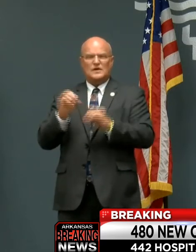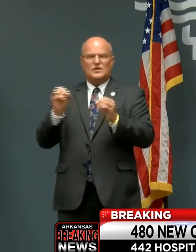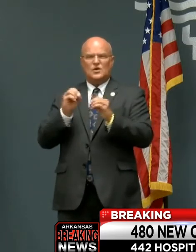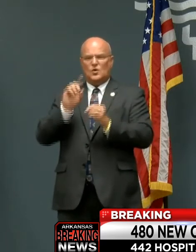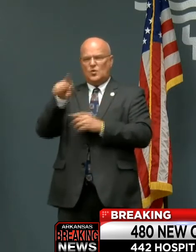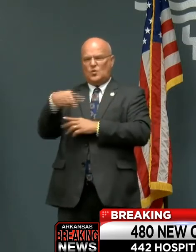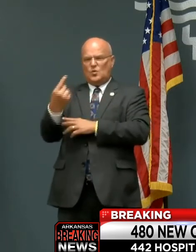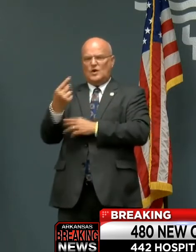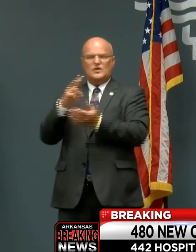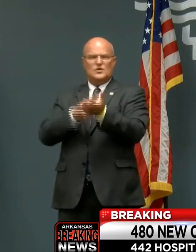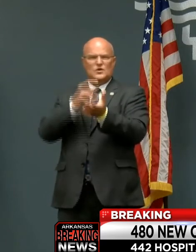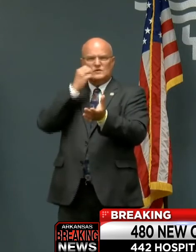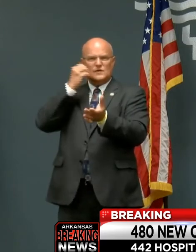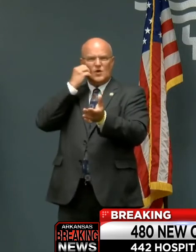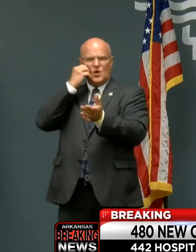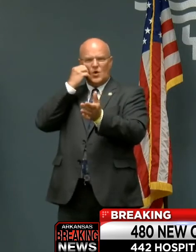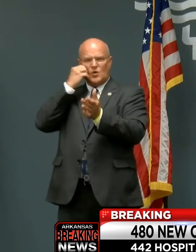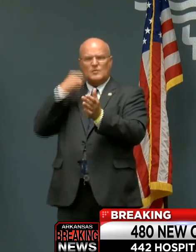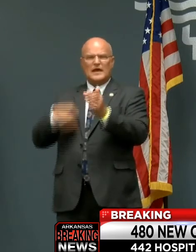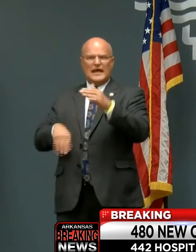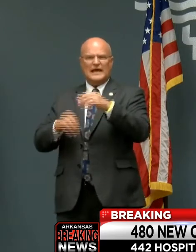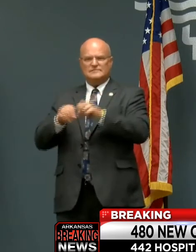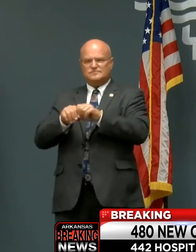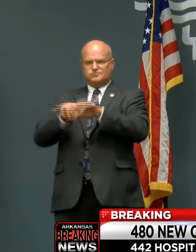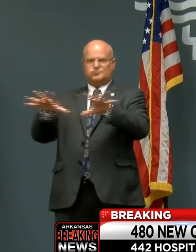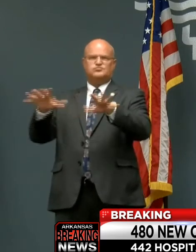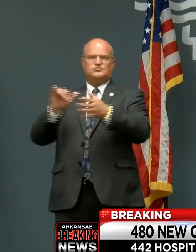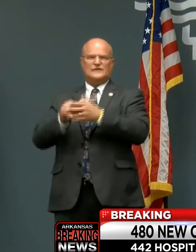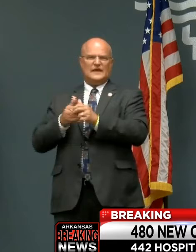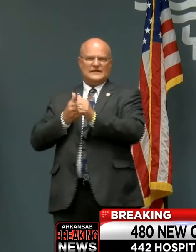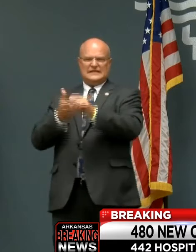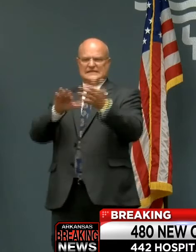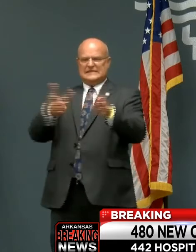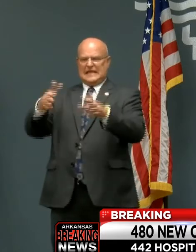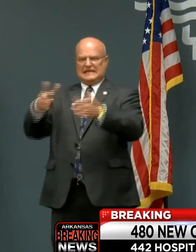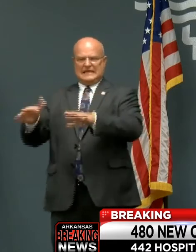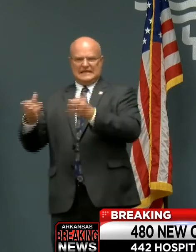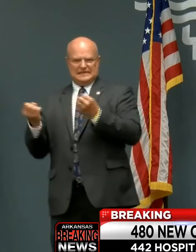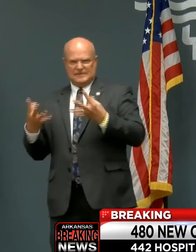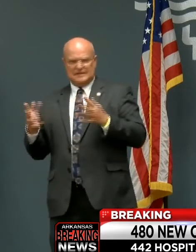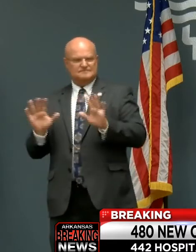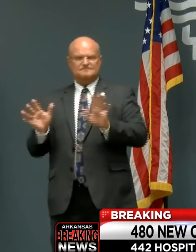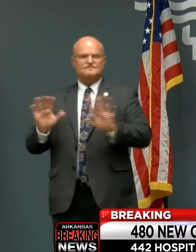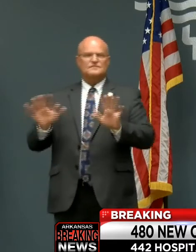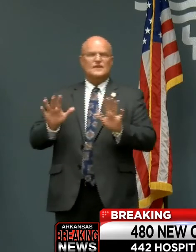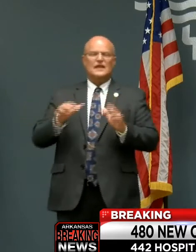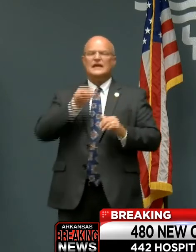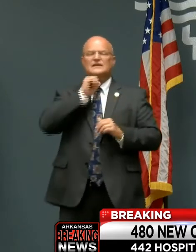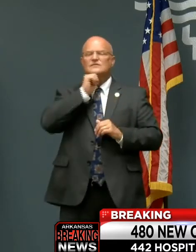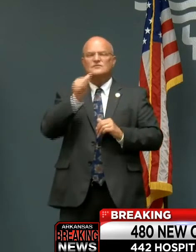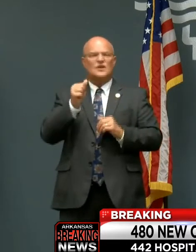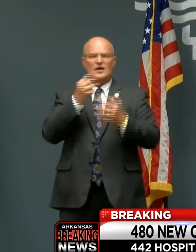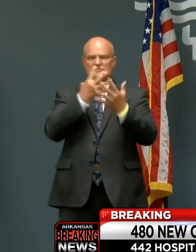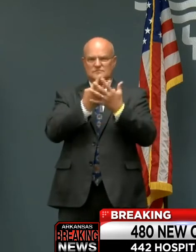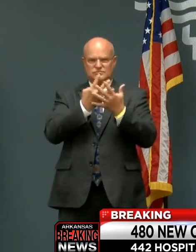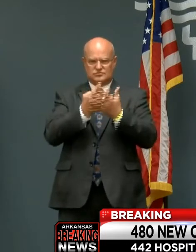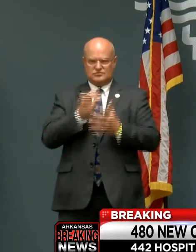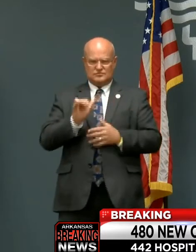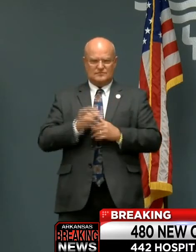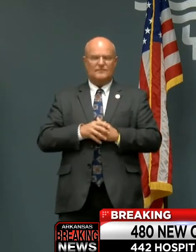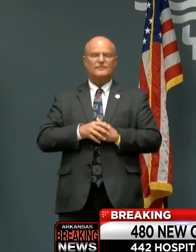no single nursing home that had an outbreak that were leading to death. And they were not from correctional